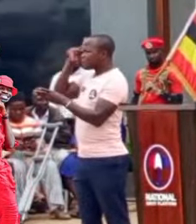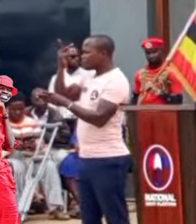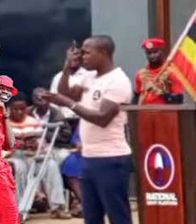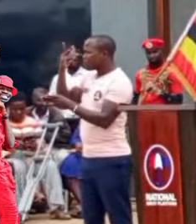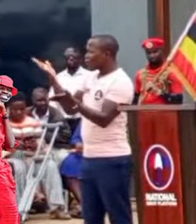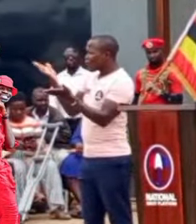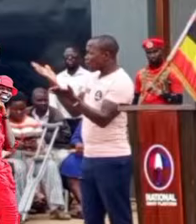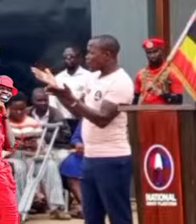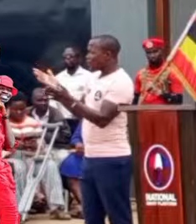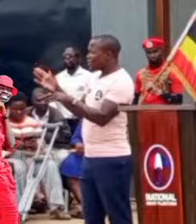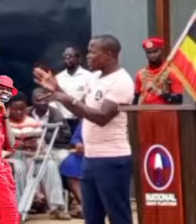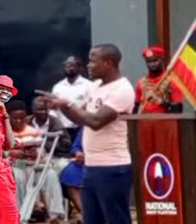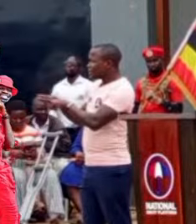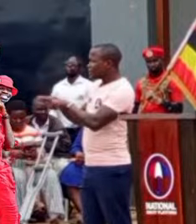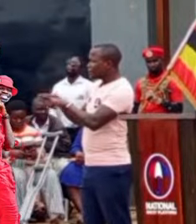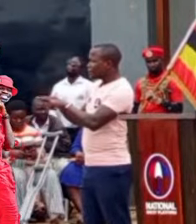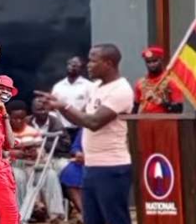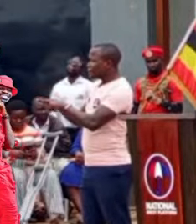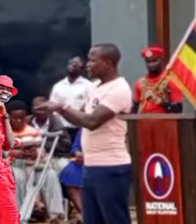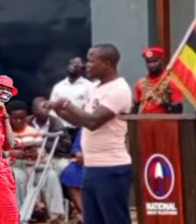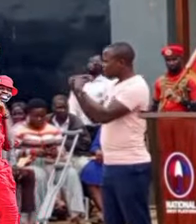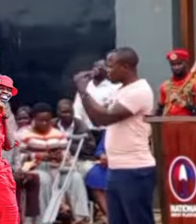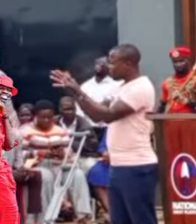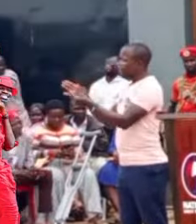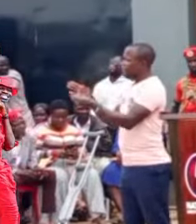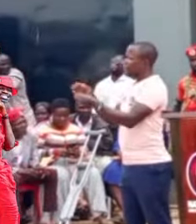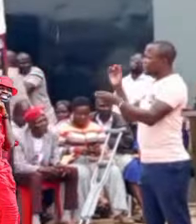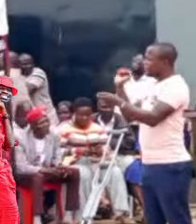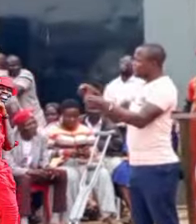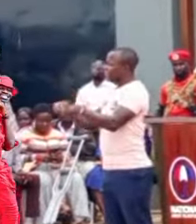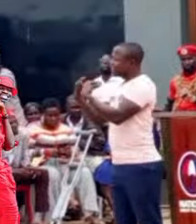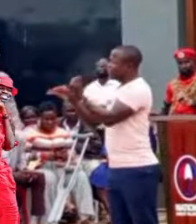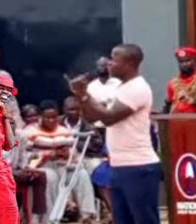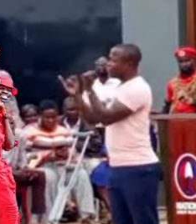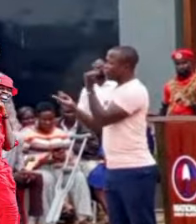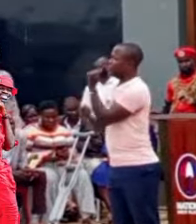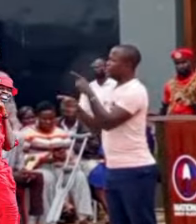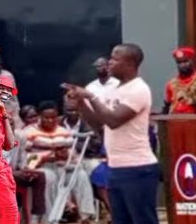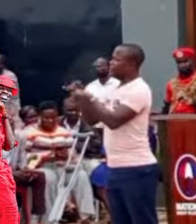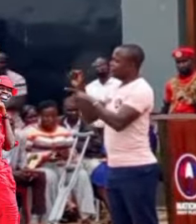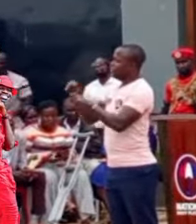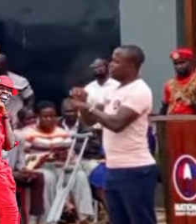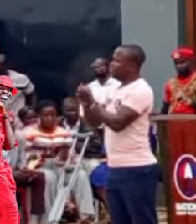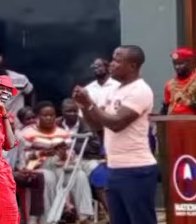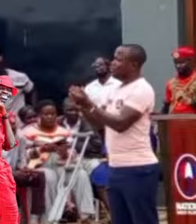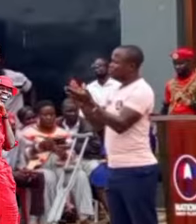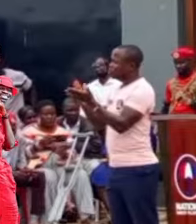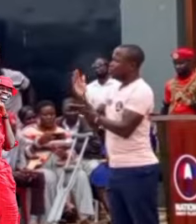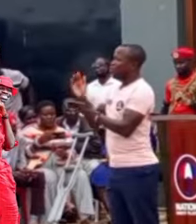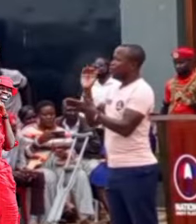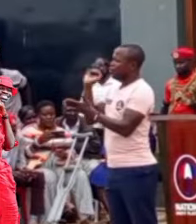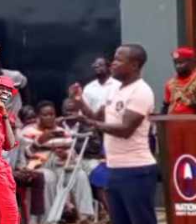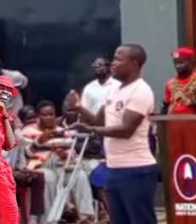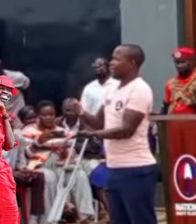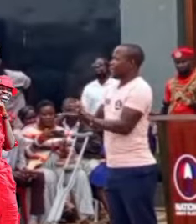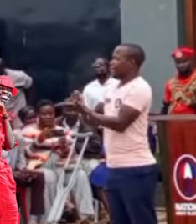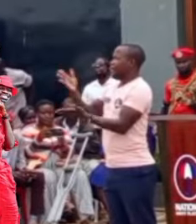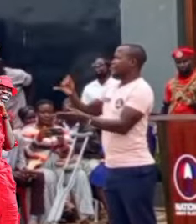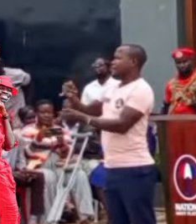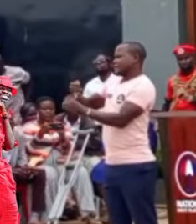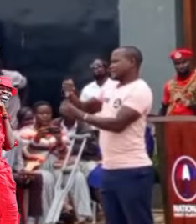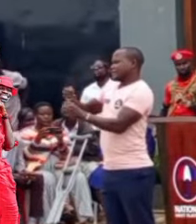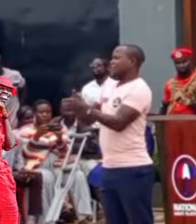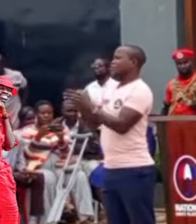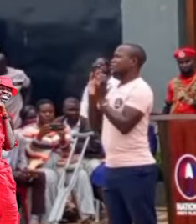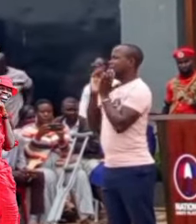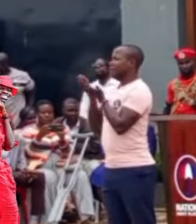where even while giving jobs, you have to employ these people to make sure you are deliberate about including